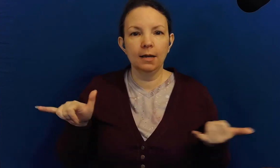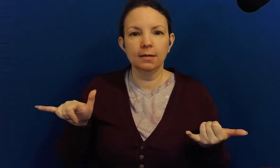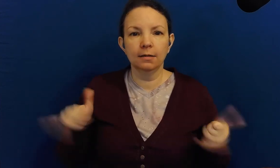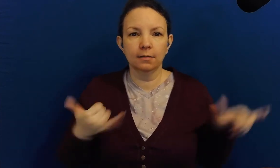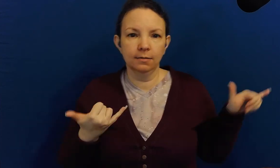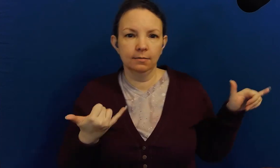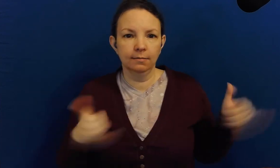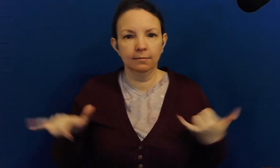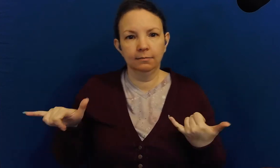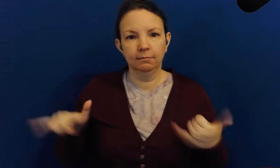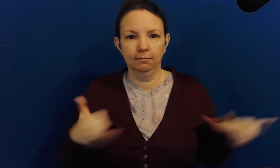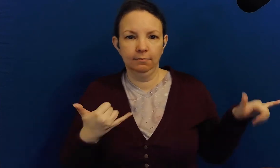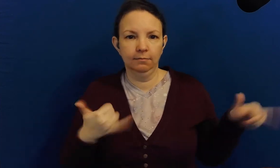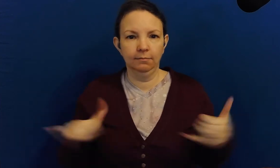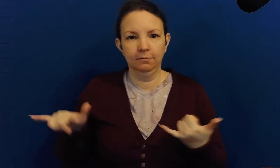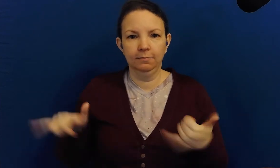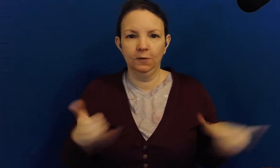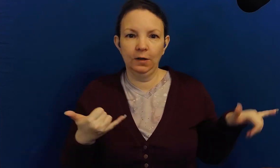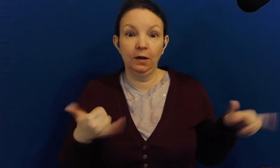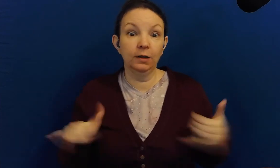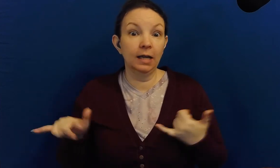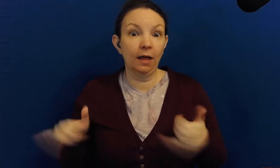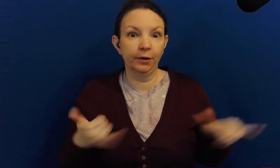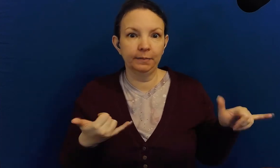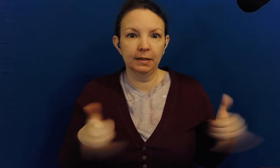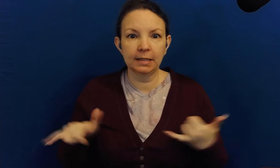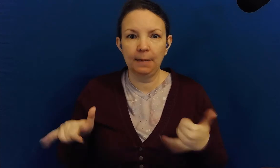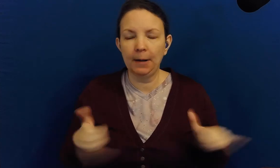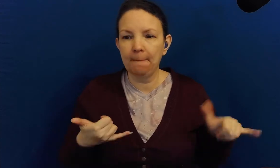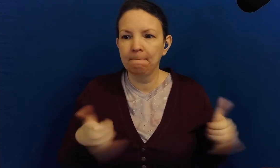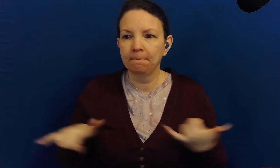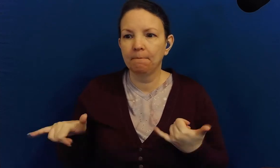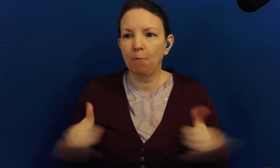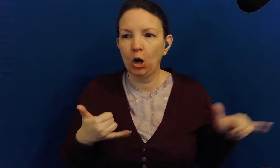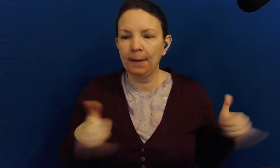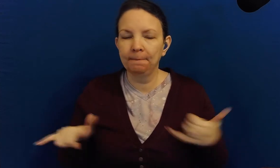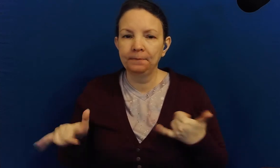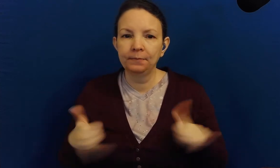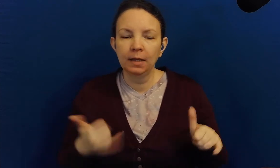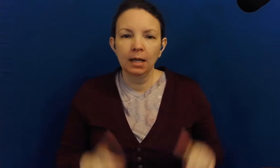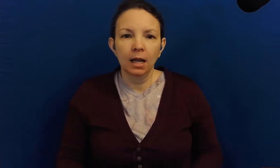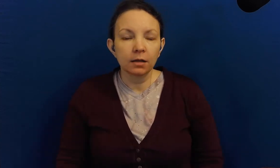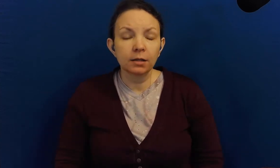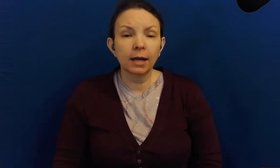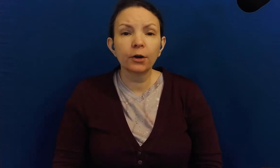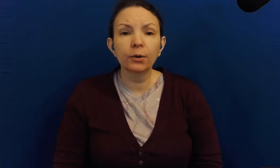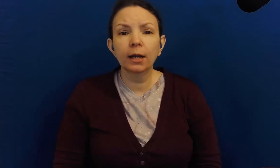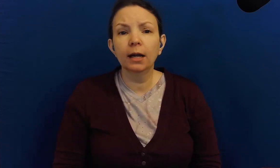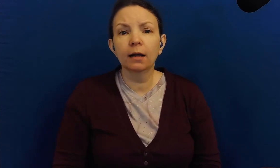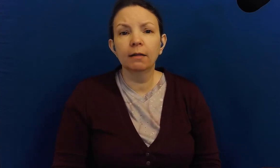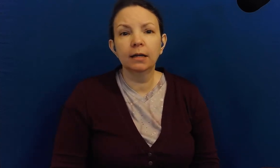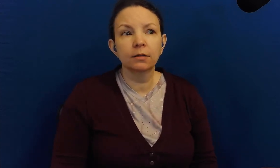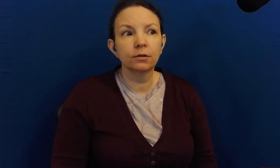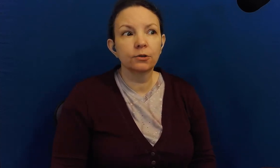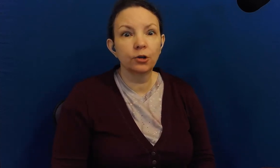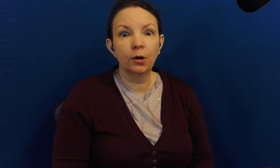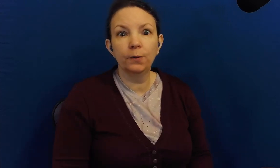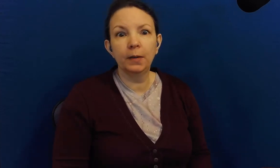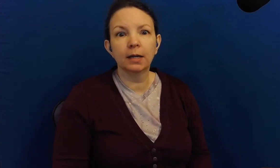is they're together at the same time. Party. Decorate, I like to show because a lot of